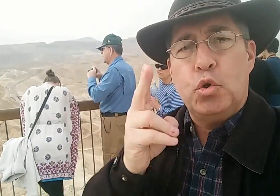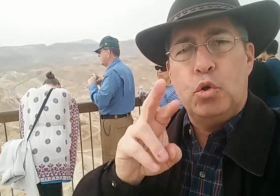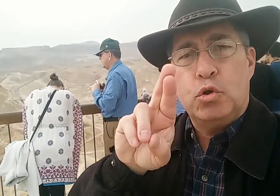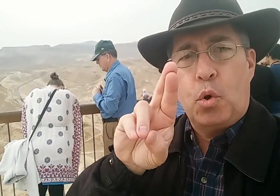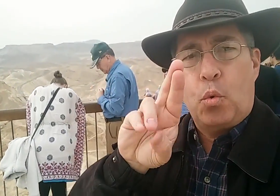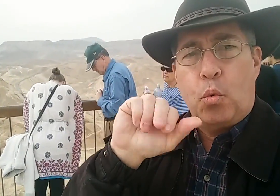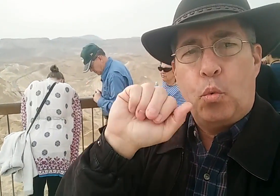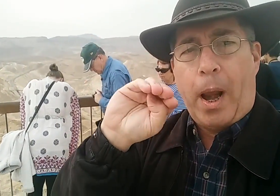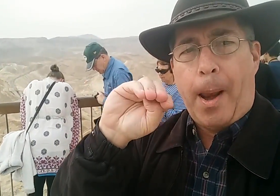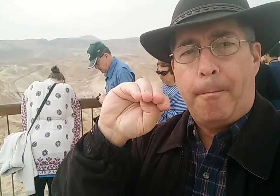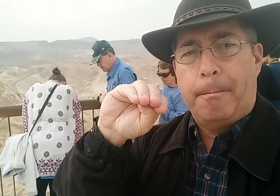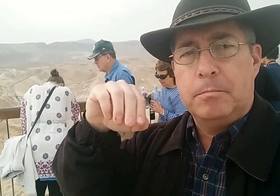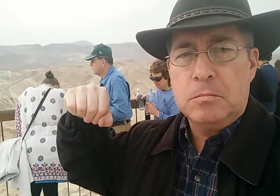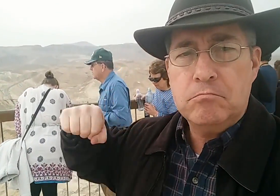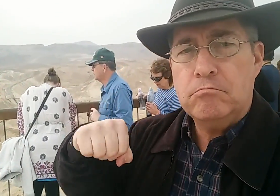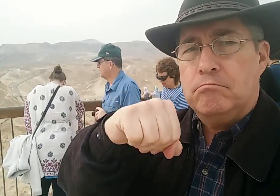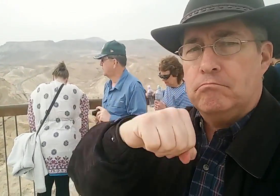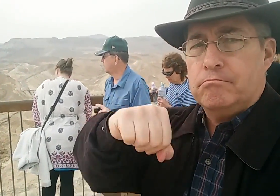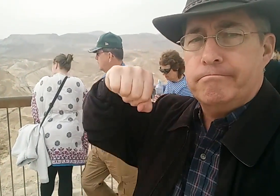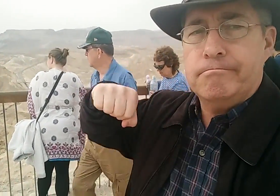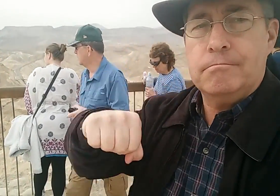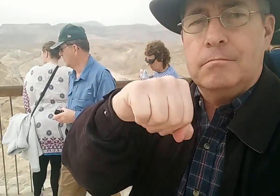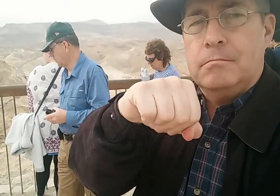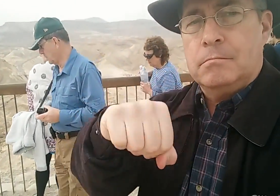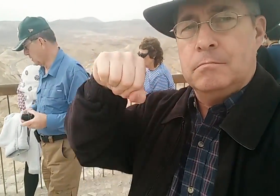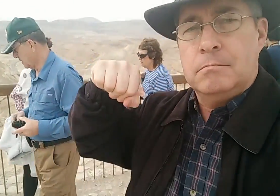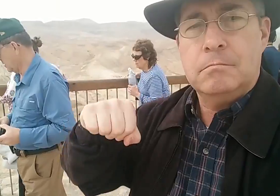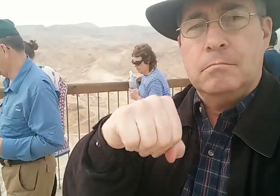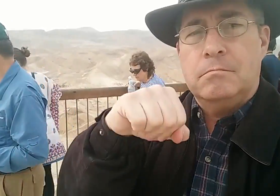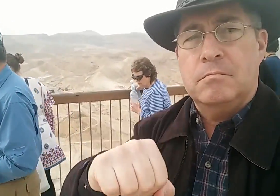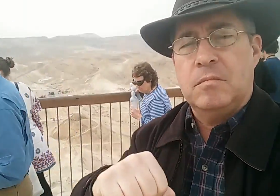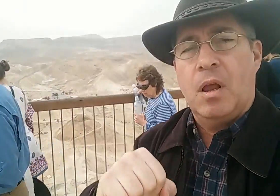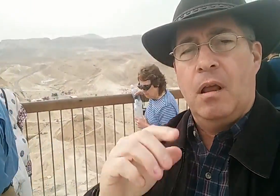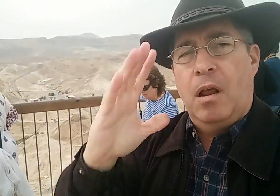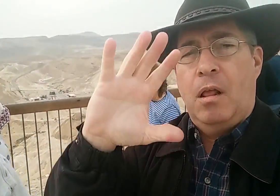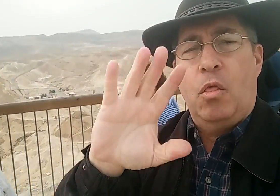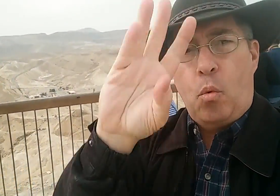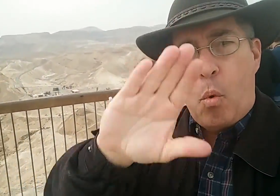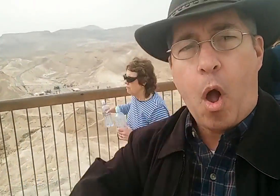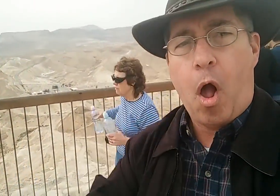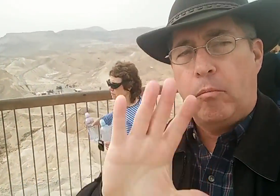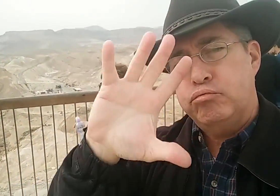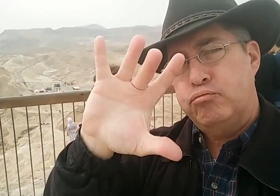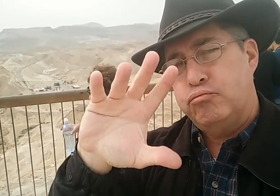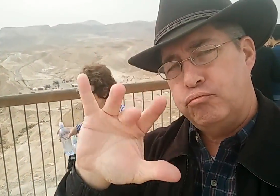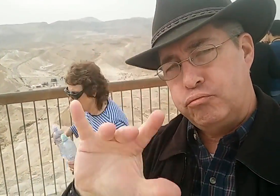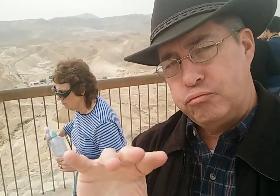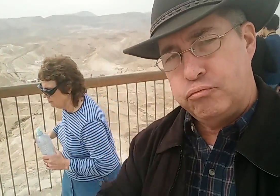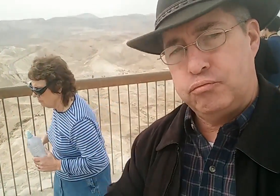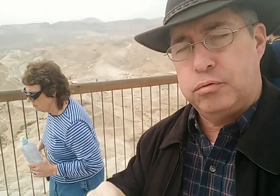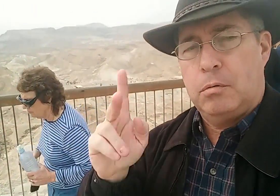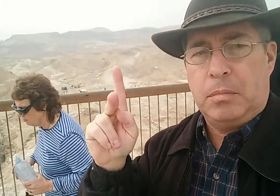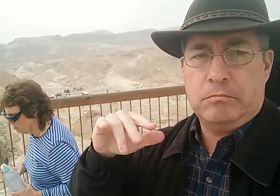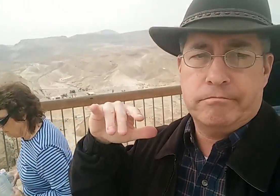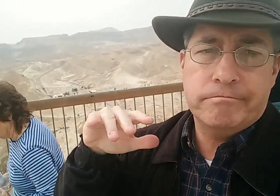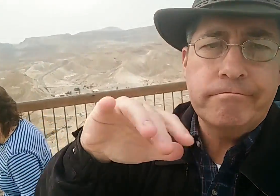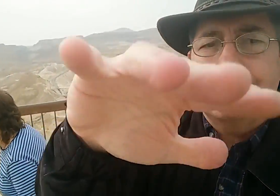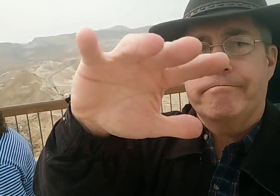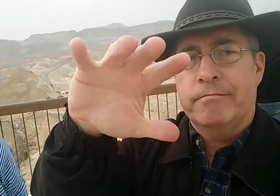Finally, when they had built the ramp and they used a battering ram, they tried to get in. When everything came down, the people